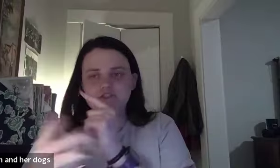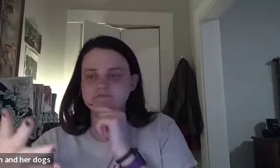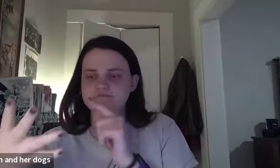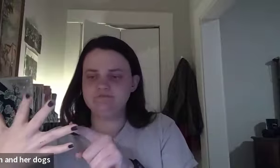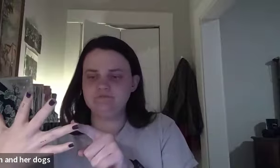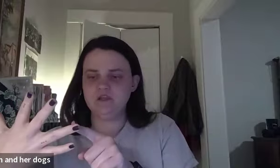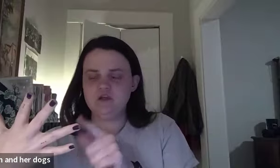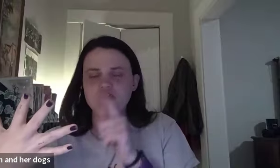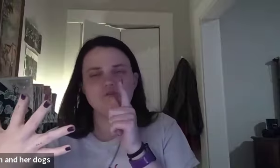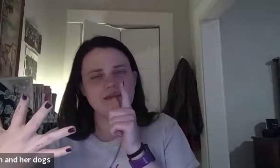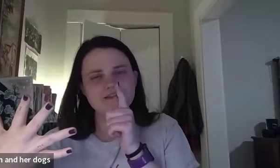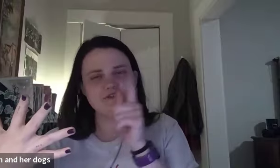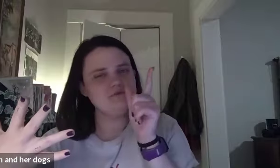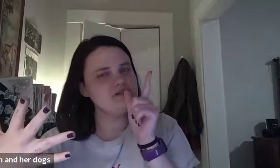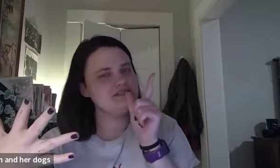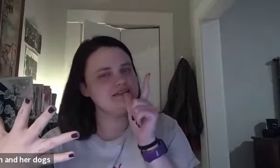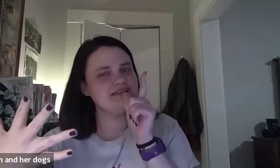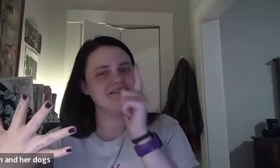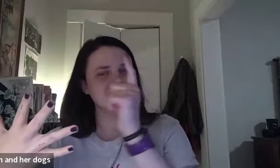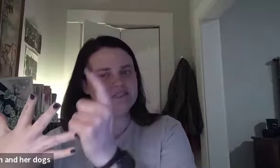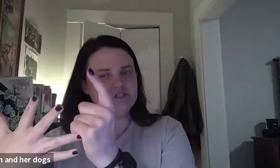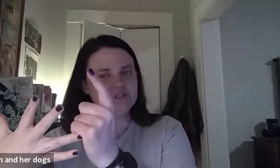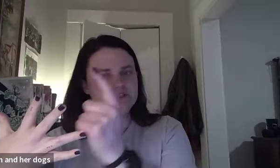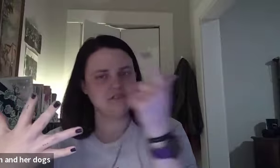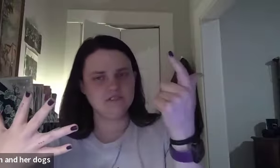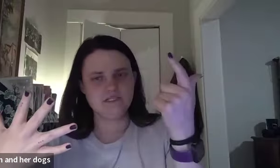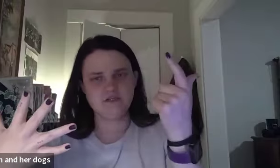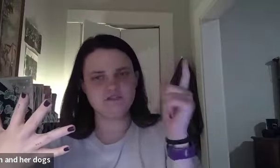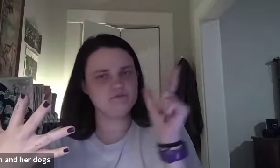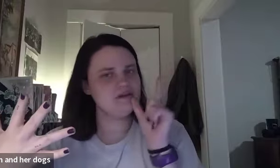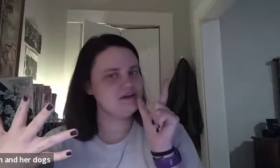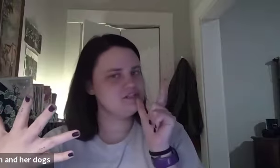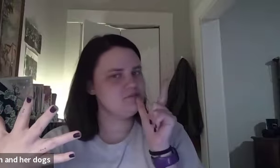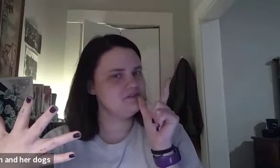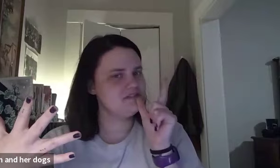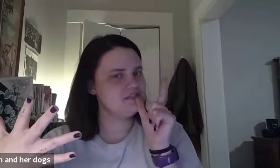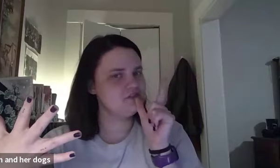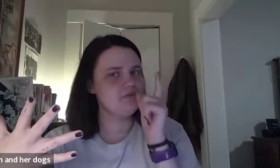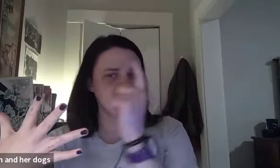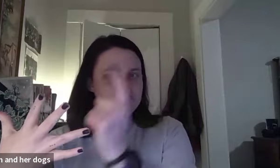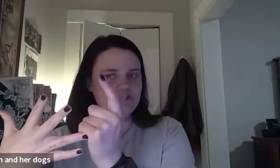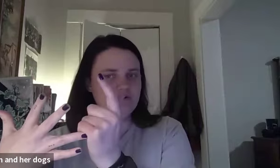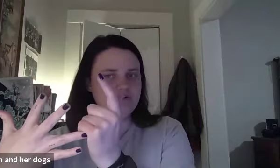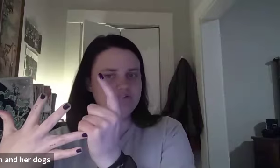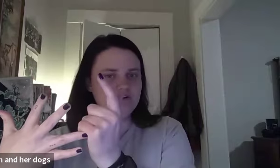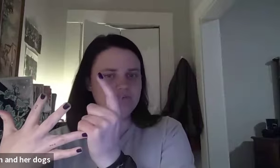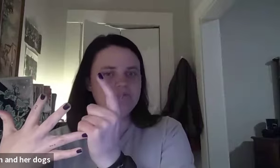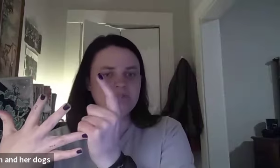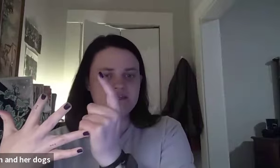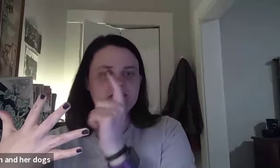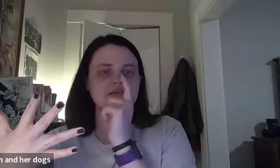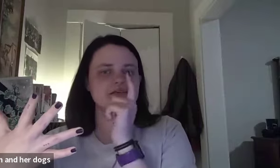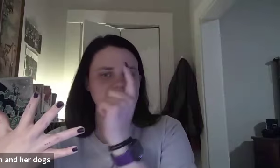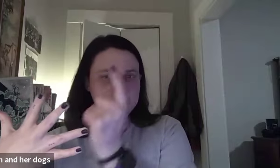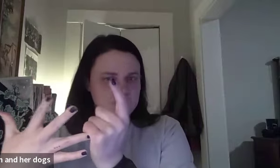sister. You can do where it's like sister. It's like you're still make that shape of the sister, but it's to your pointer finger.